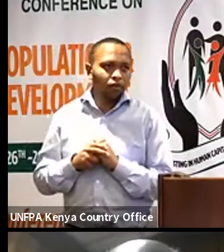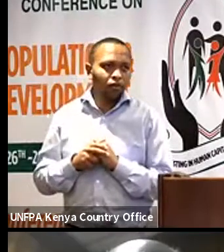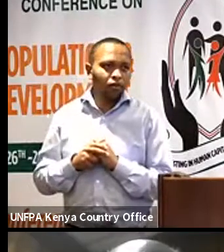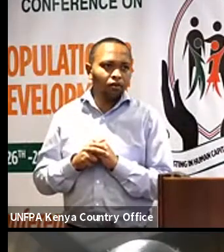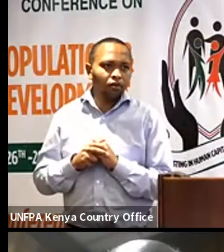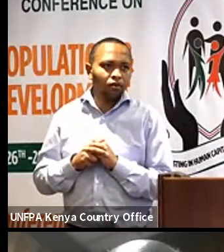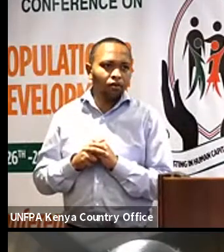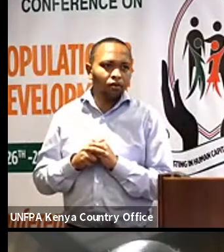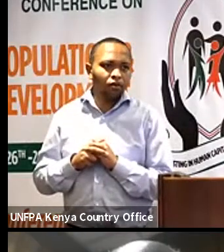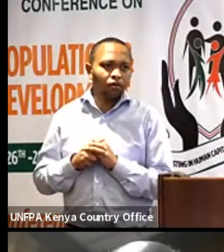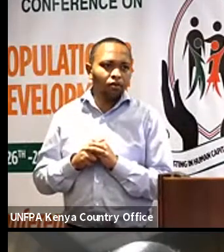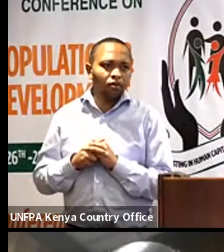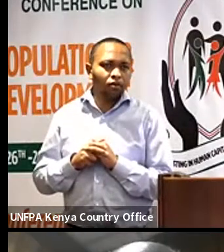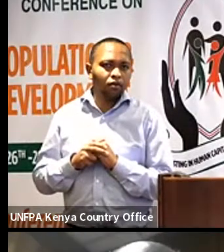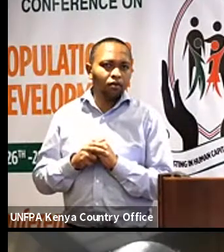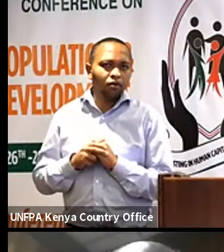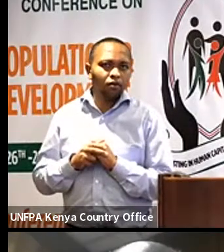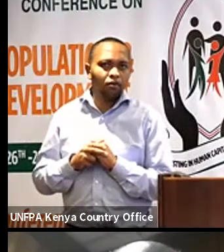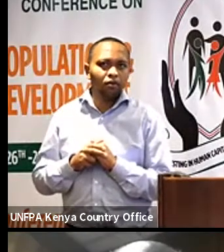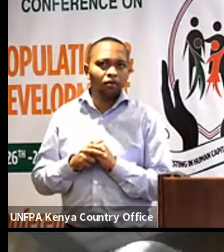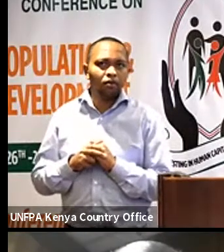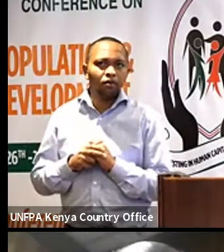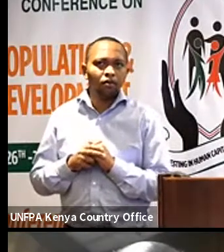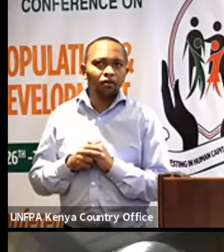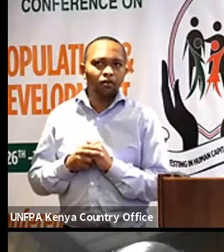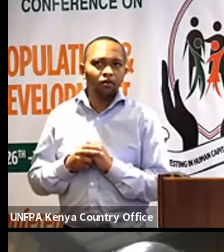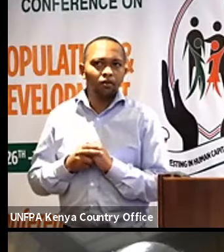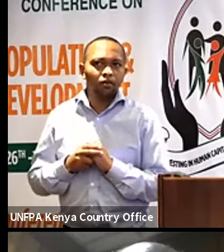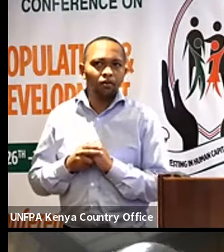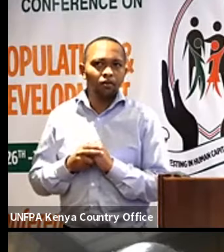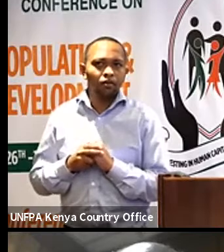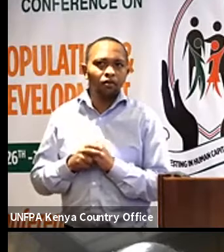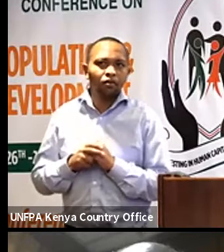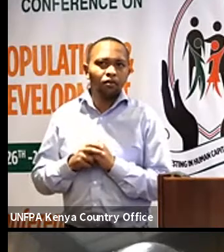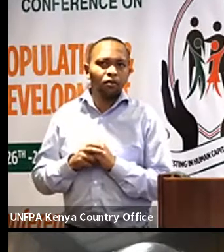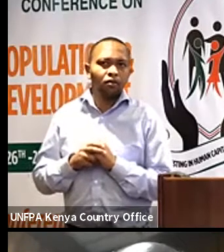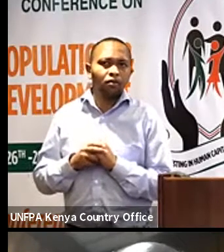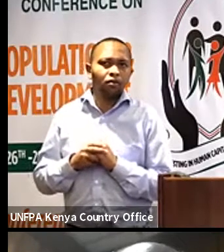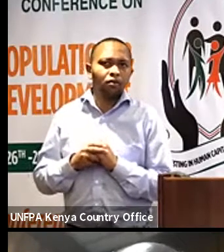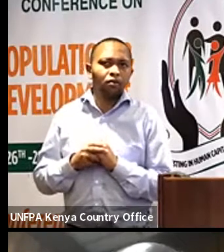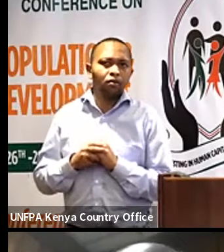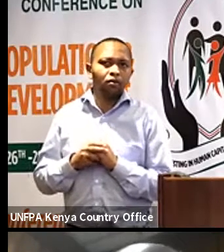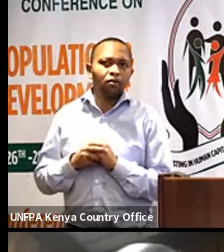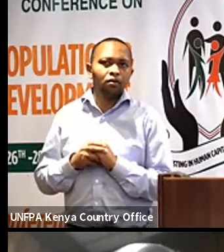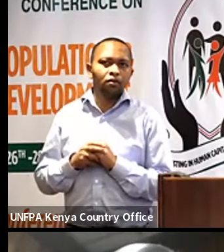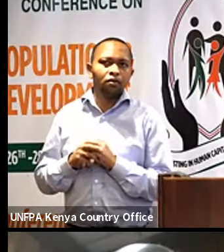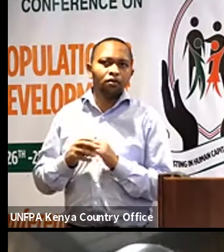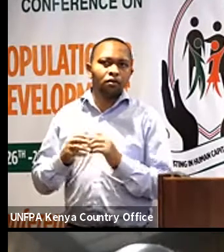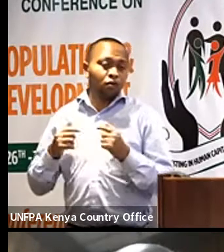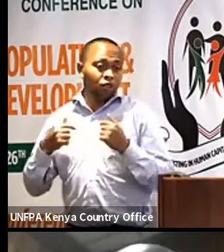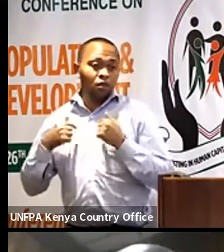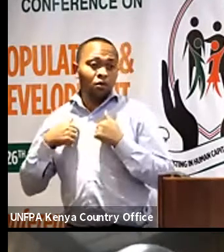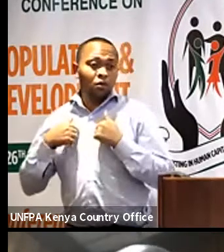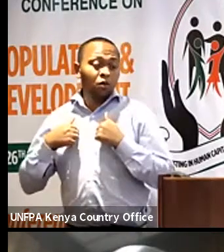ancient. I don't mind. I'm the elder CC from Machakos County. Thank you.